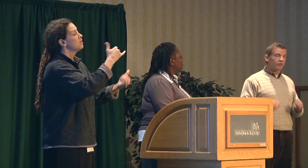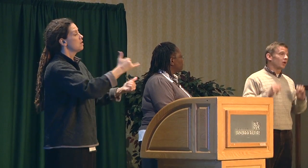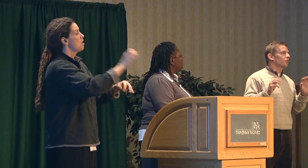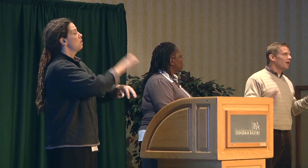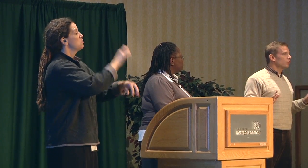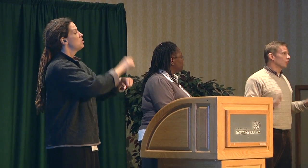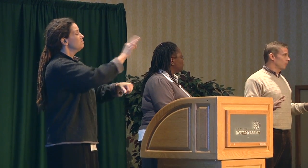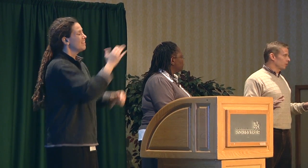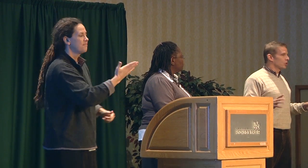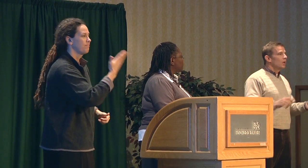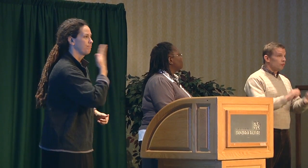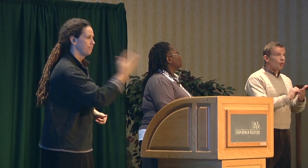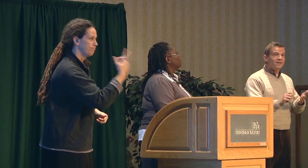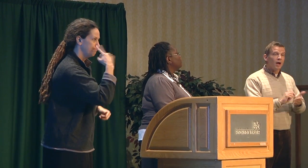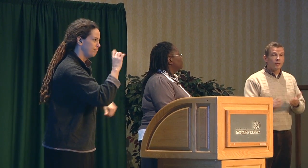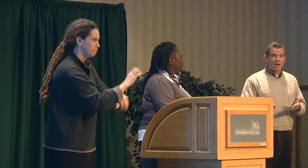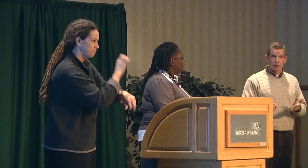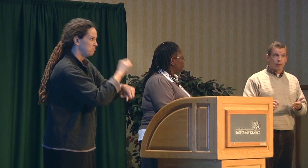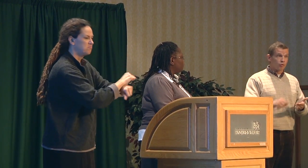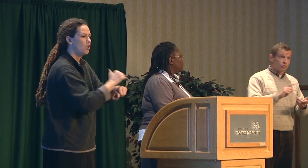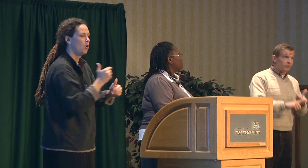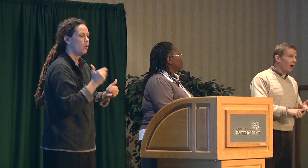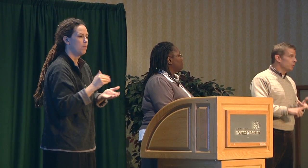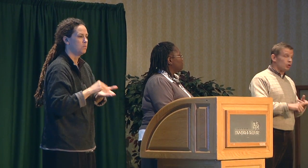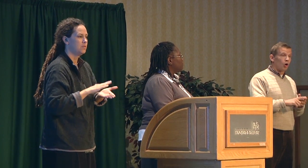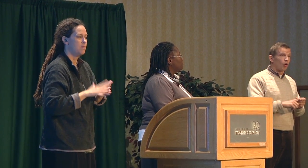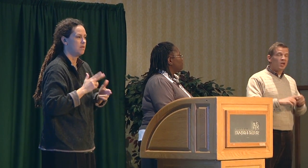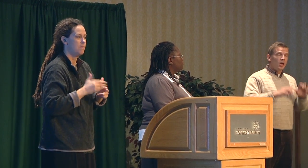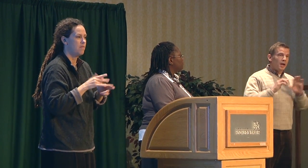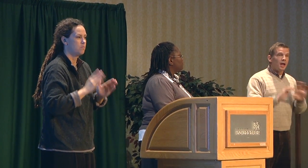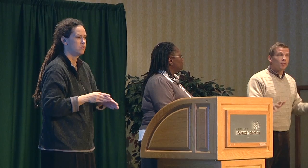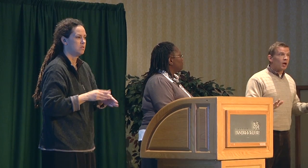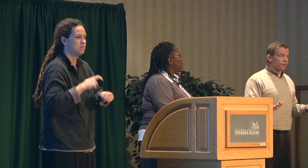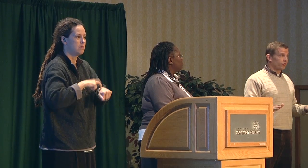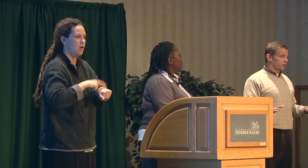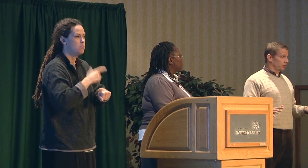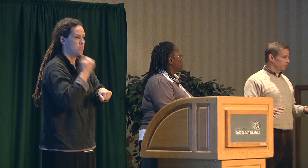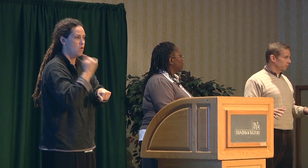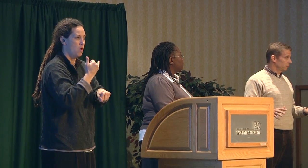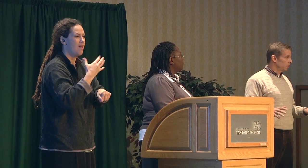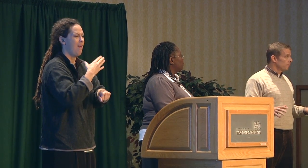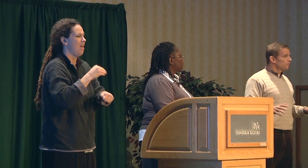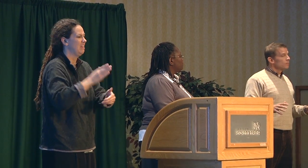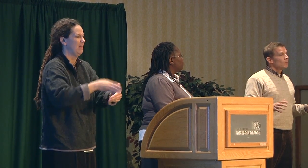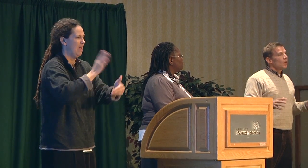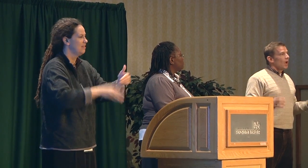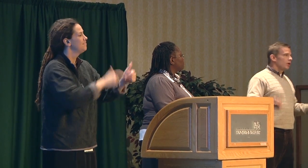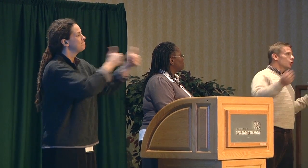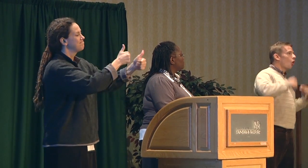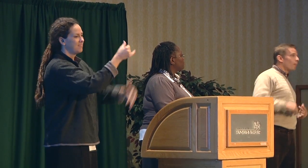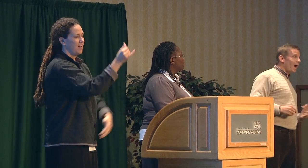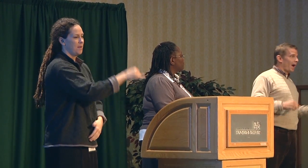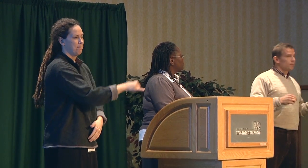appointment immediately, say, thank you very much, write down the name of the person, the time that you called, and end the conversation.